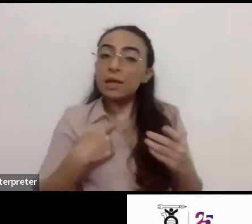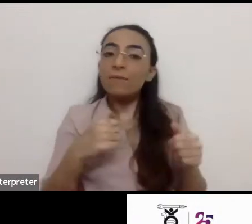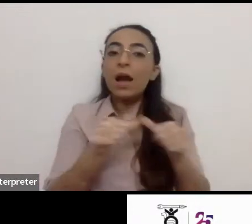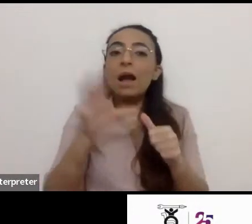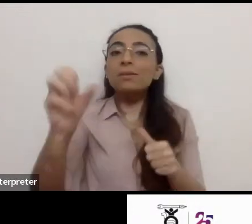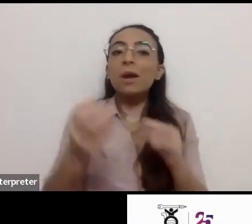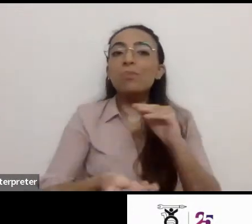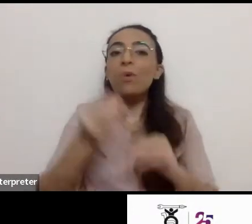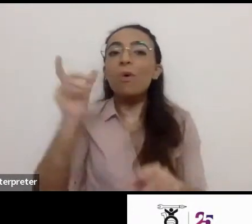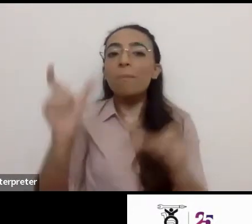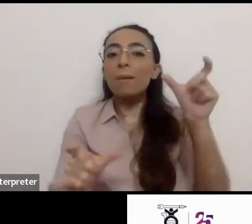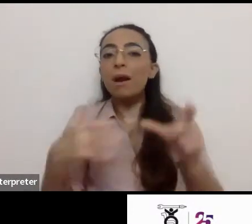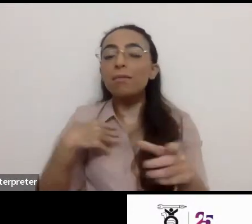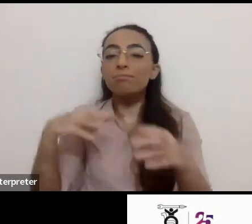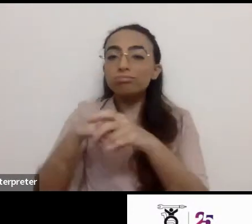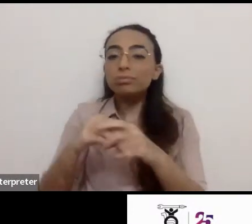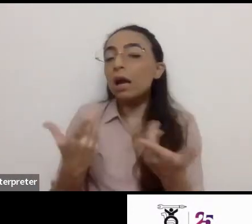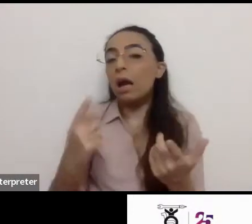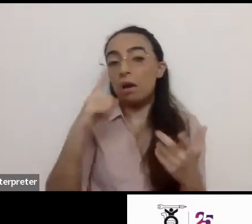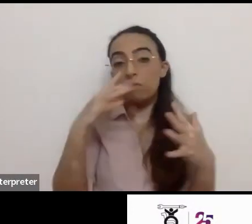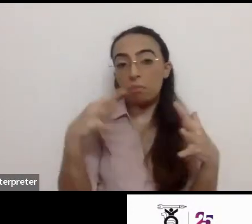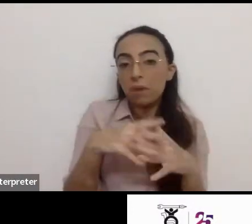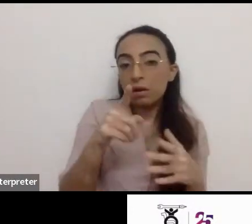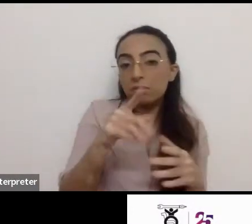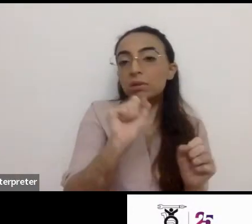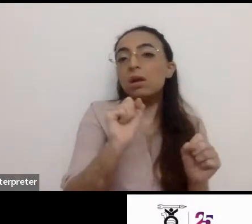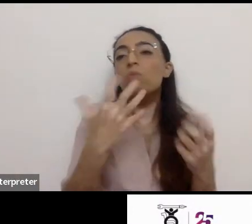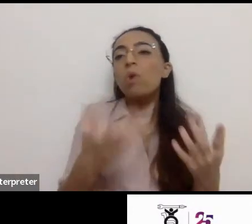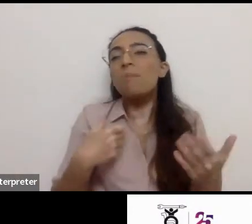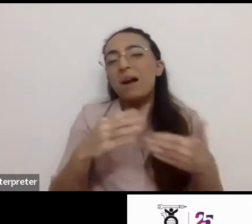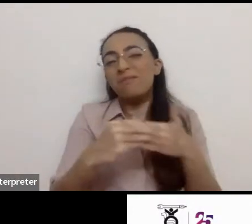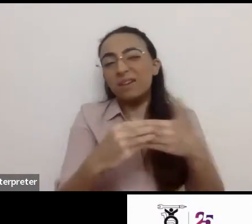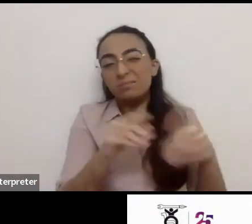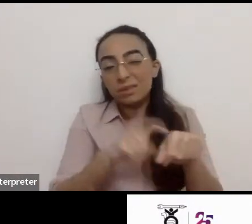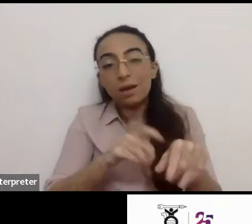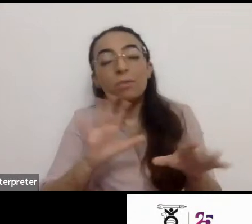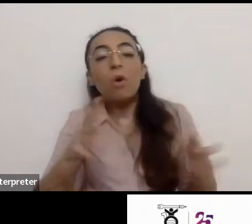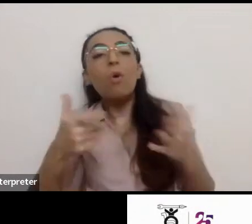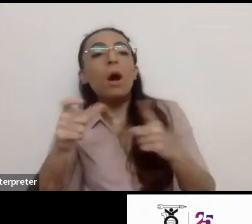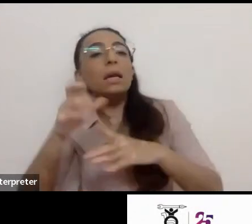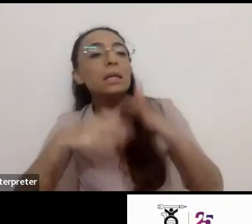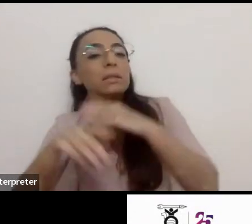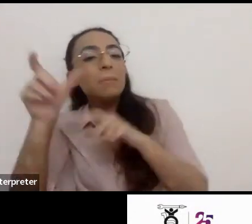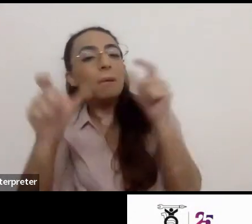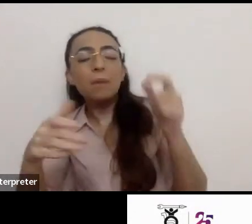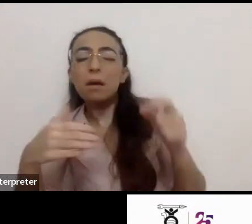talent, whether it be women who want more flexibility, whether it be people with disabilities. So I think there's a natural